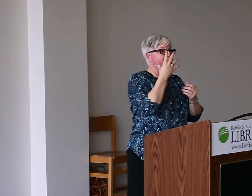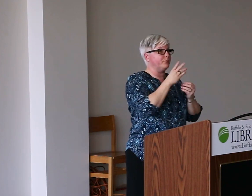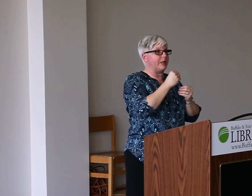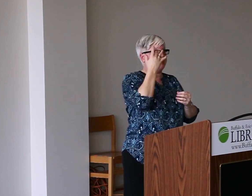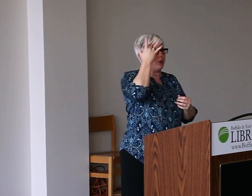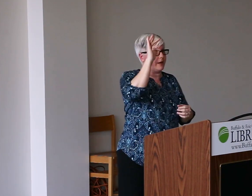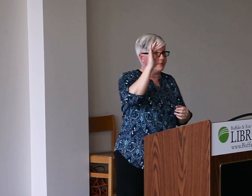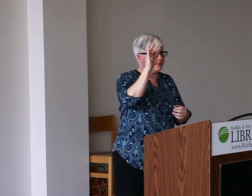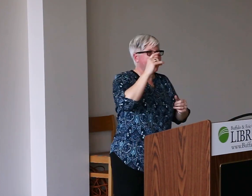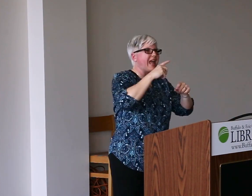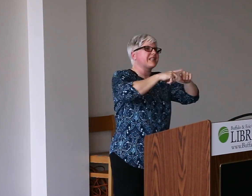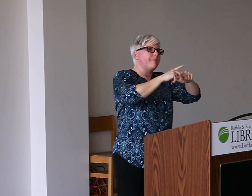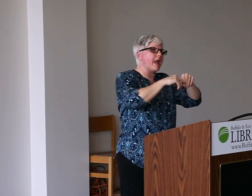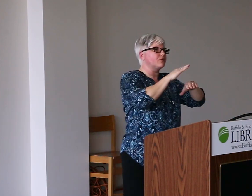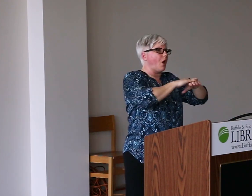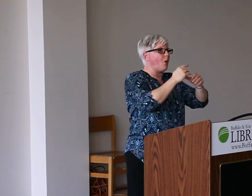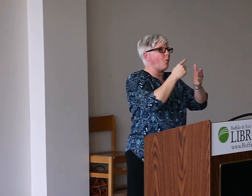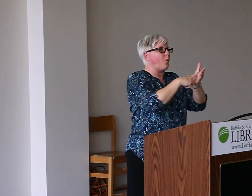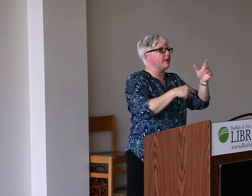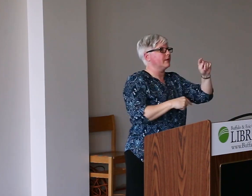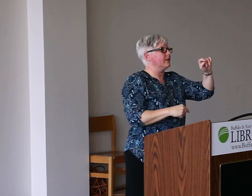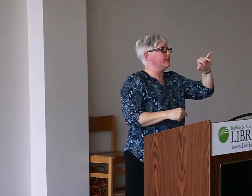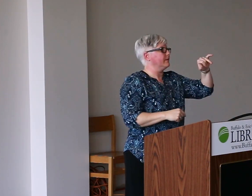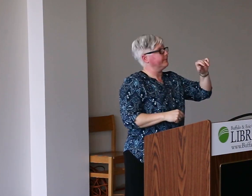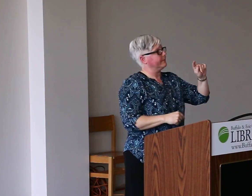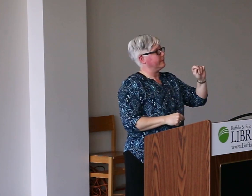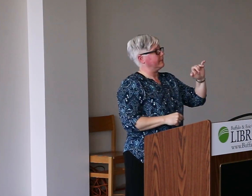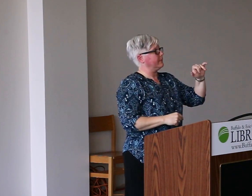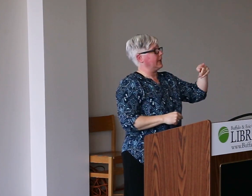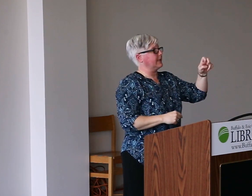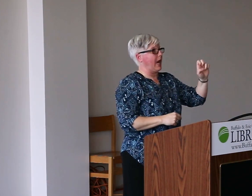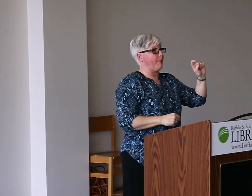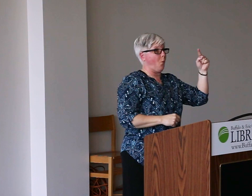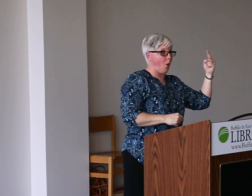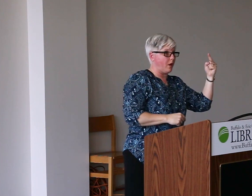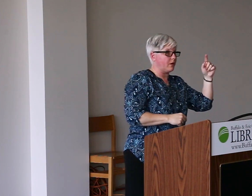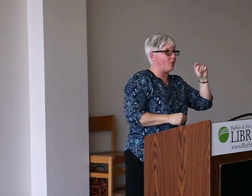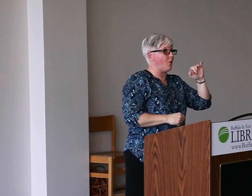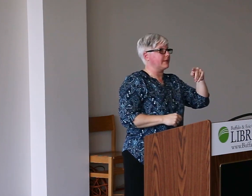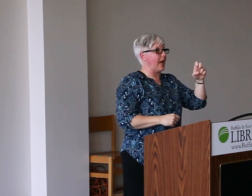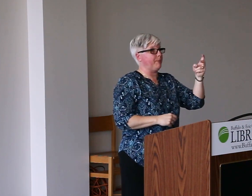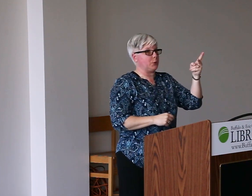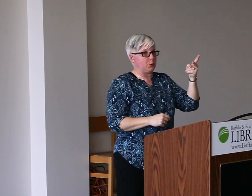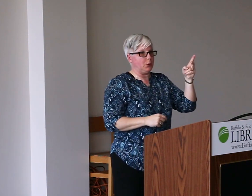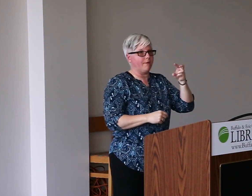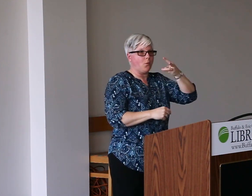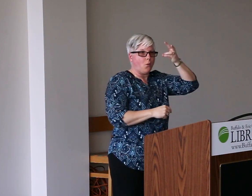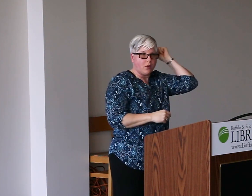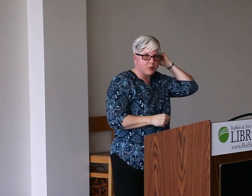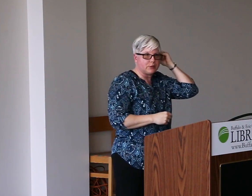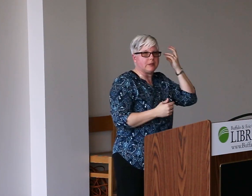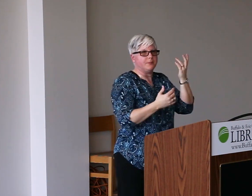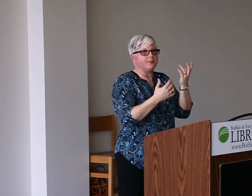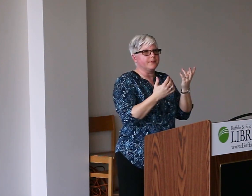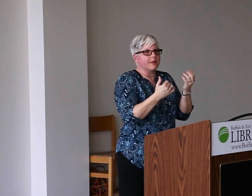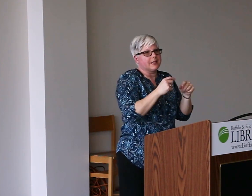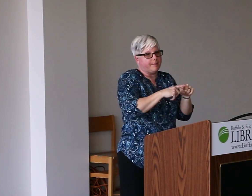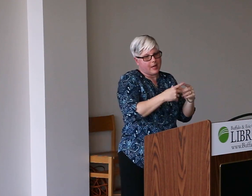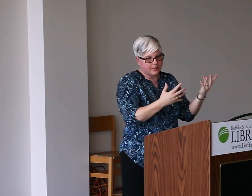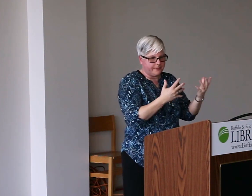And often they're pretty bright, depending on if it's type 1 or type 2 of Wardenburg's.